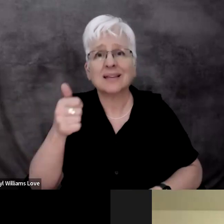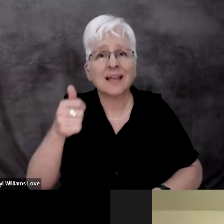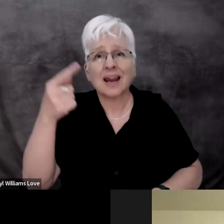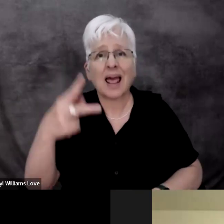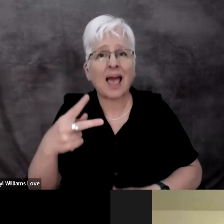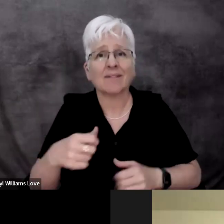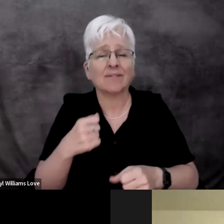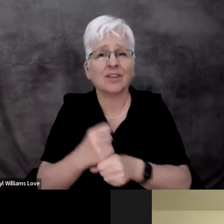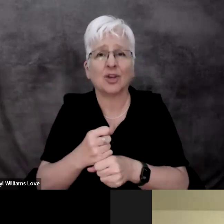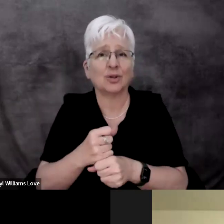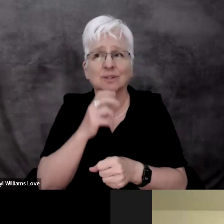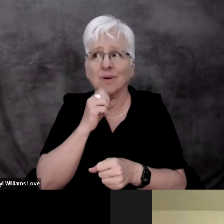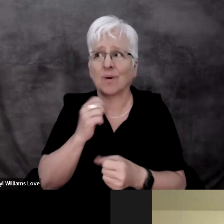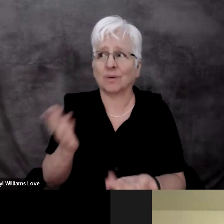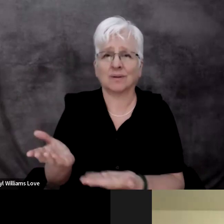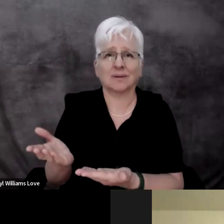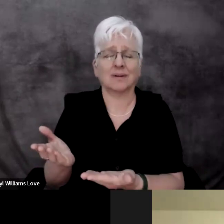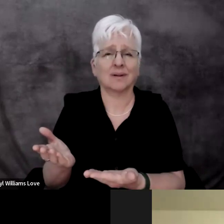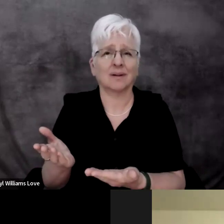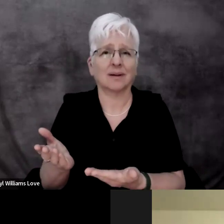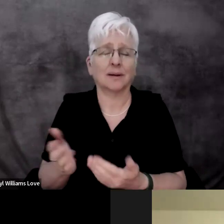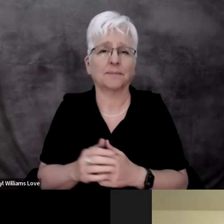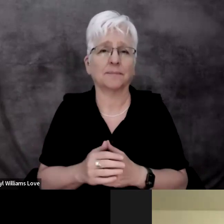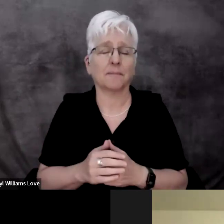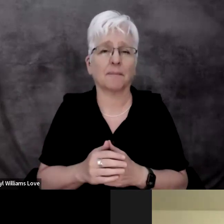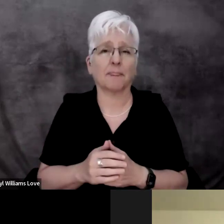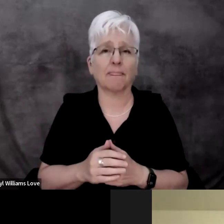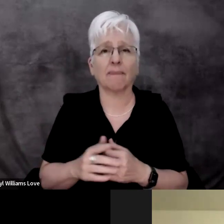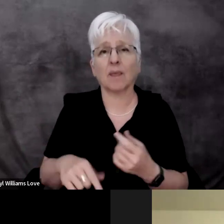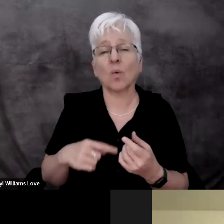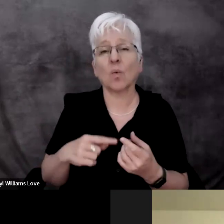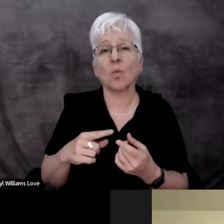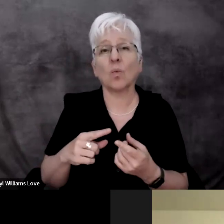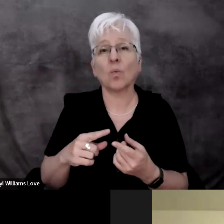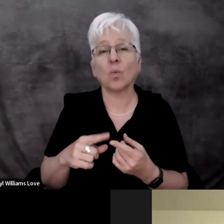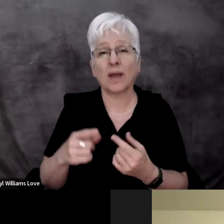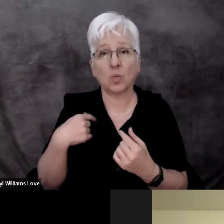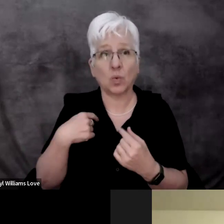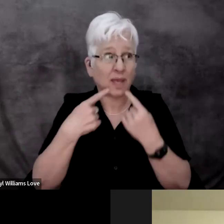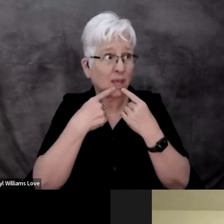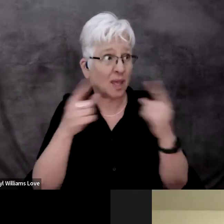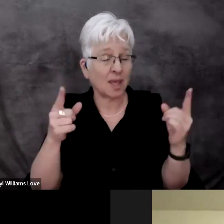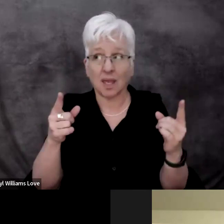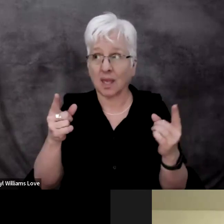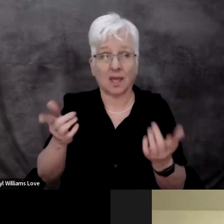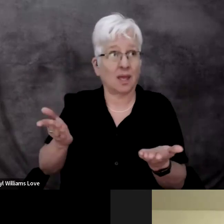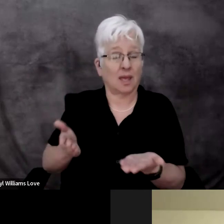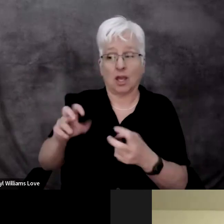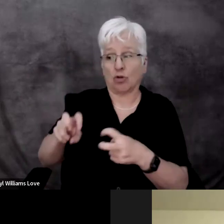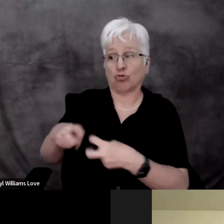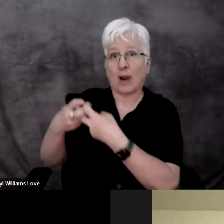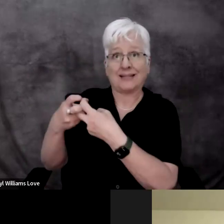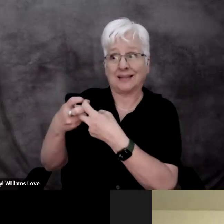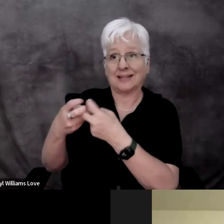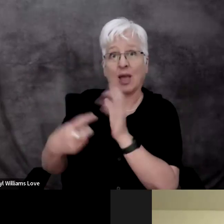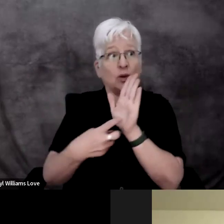years. But when we say we're in crisis and we show that